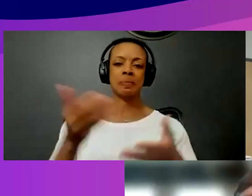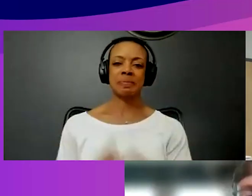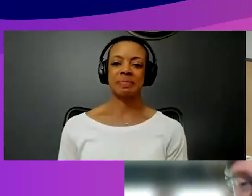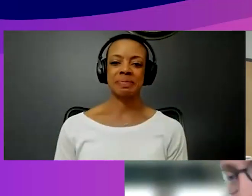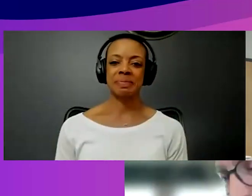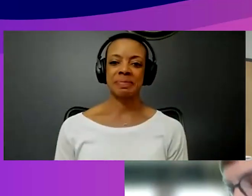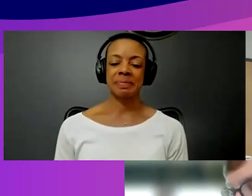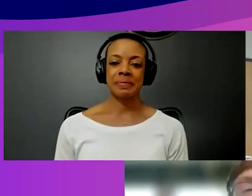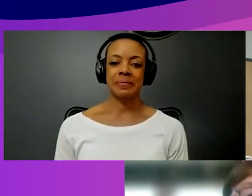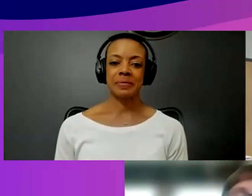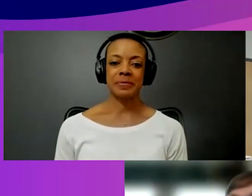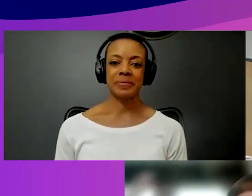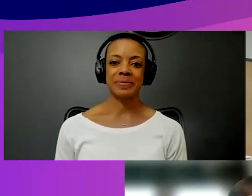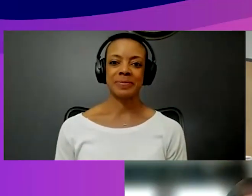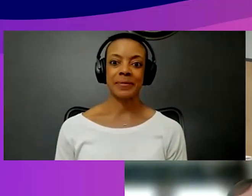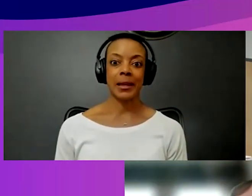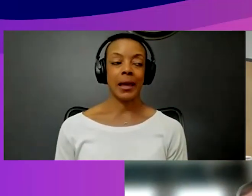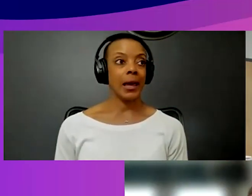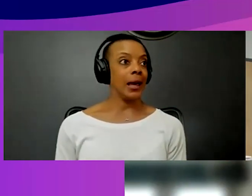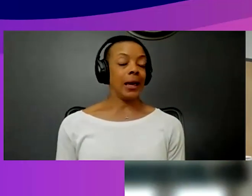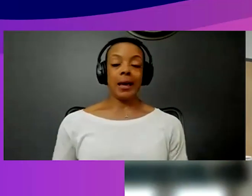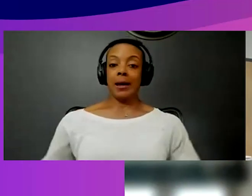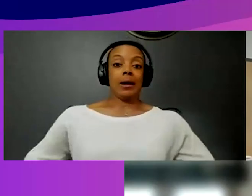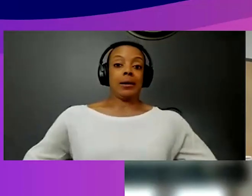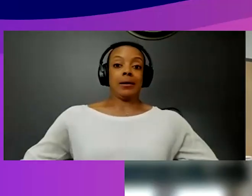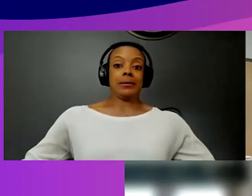Well, that's a very generous